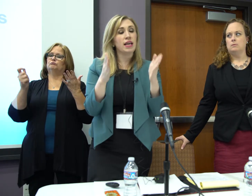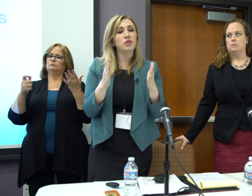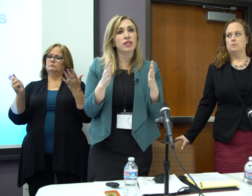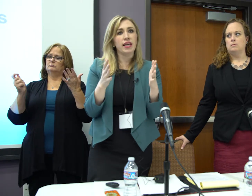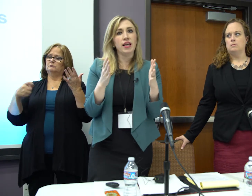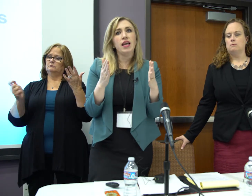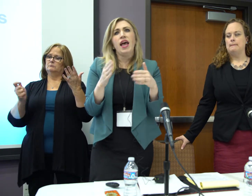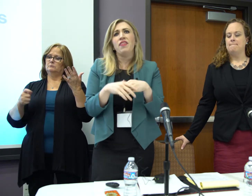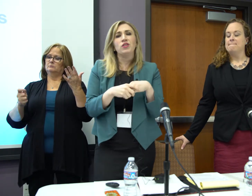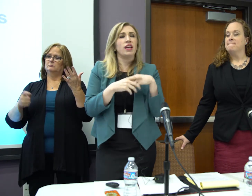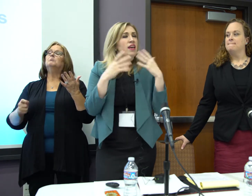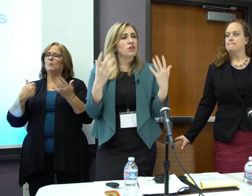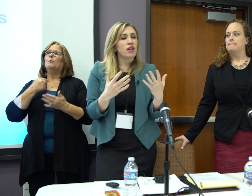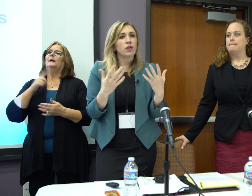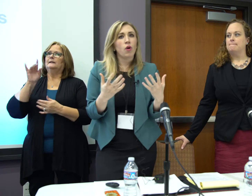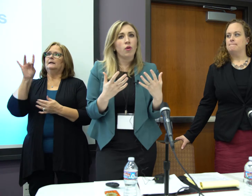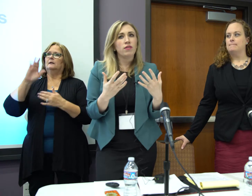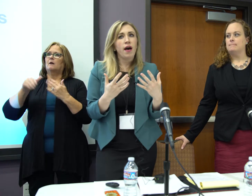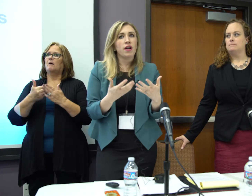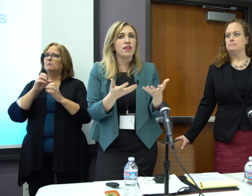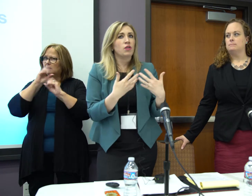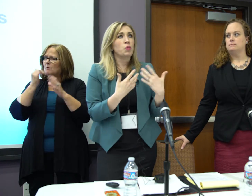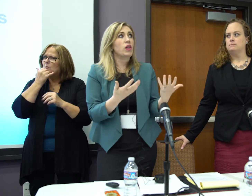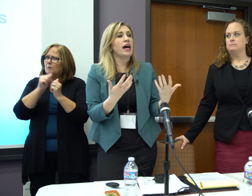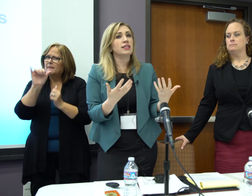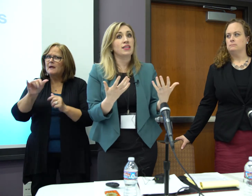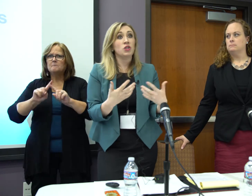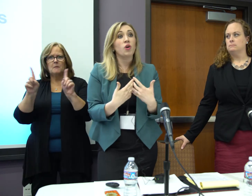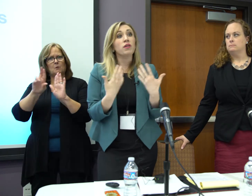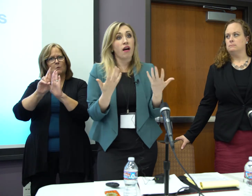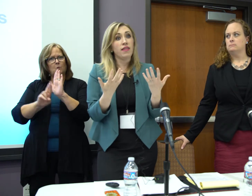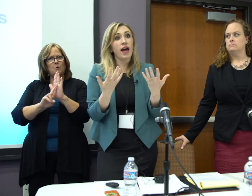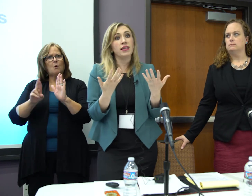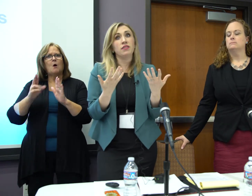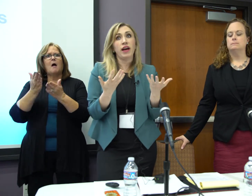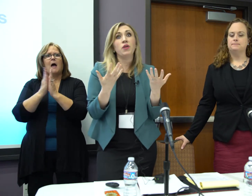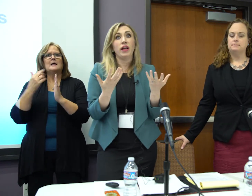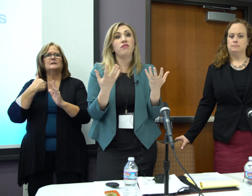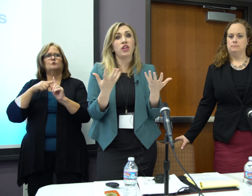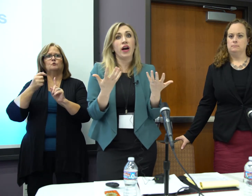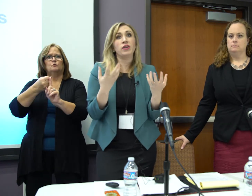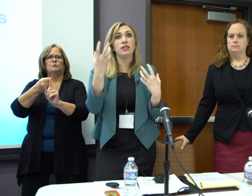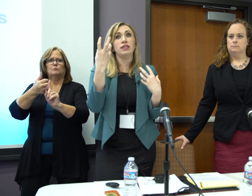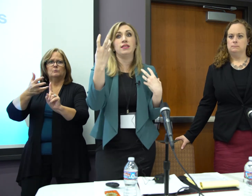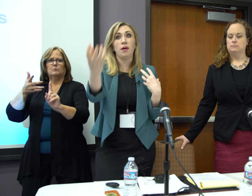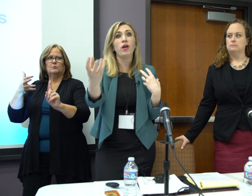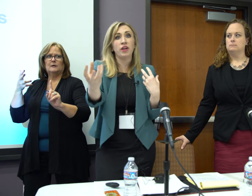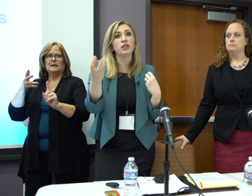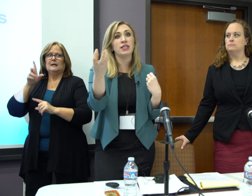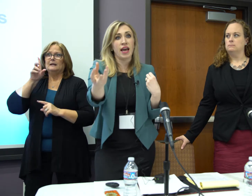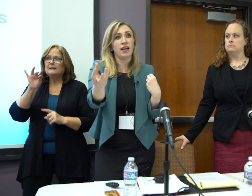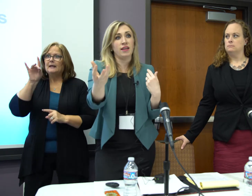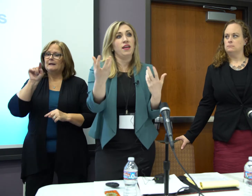that steps are taken. And there's nothing wrong with that, but I think the rule asks us to go beyond that and to find a way to figure out, did